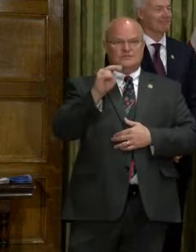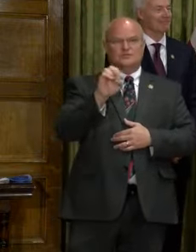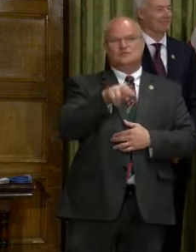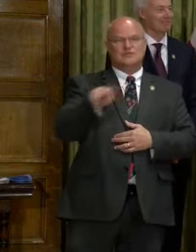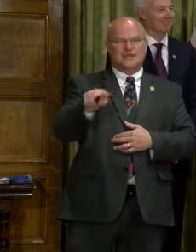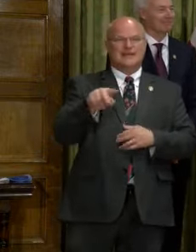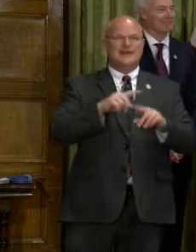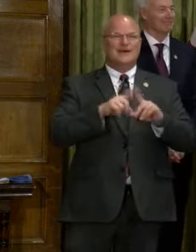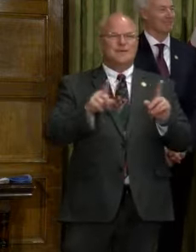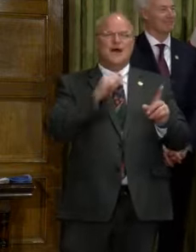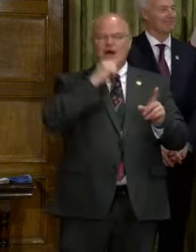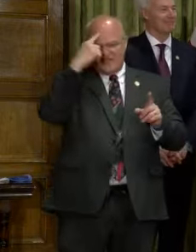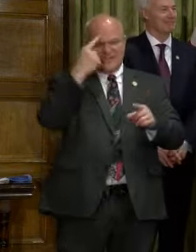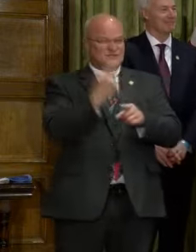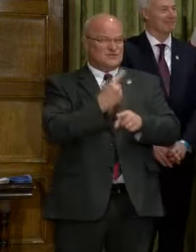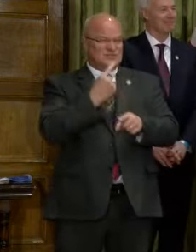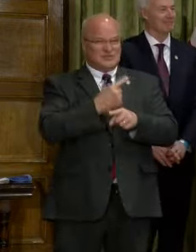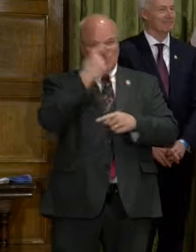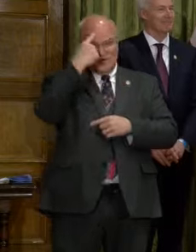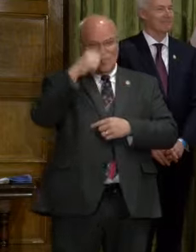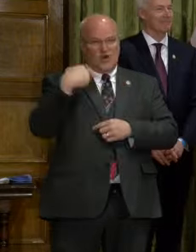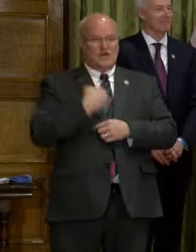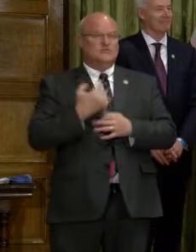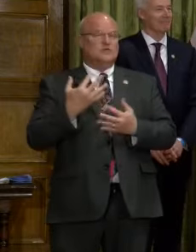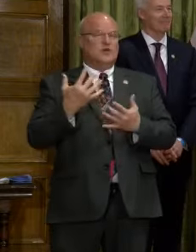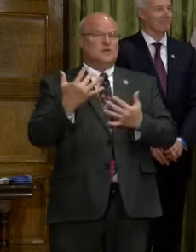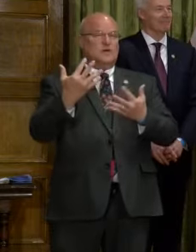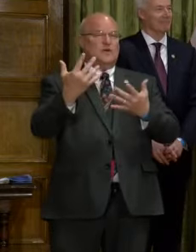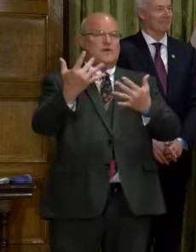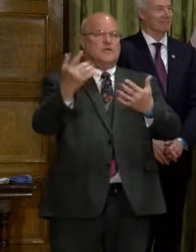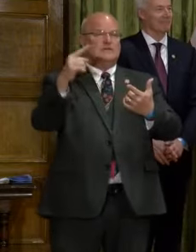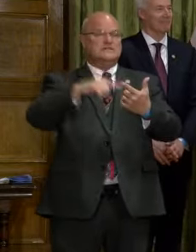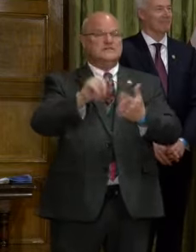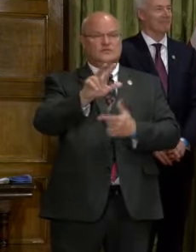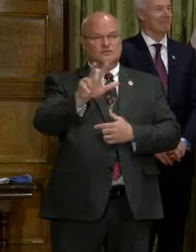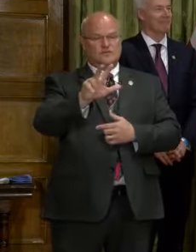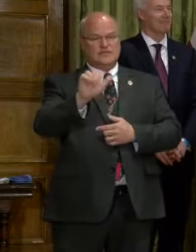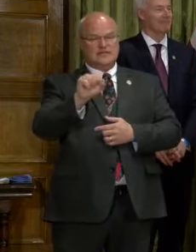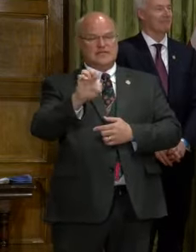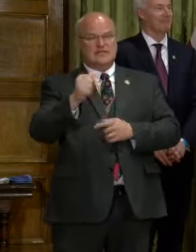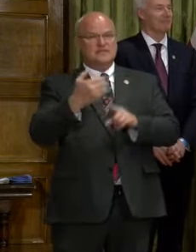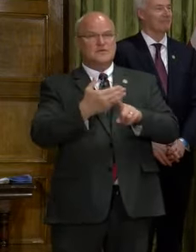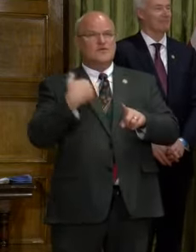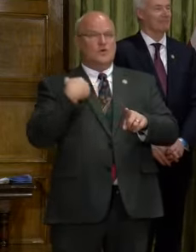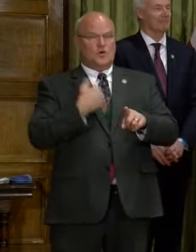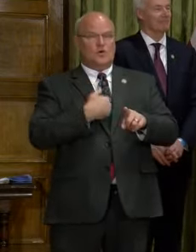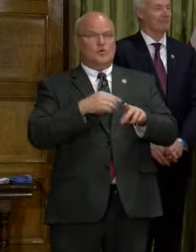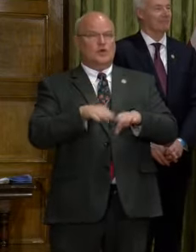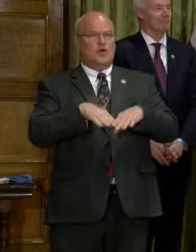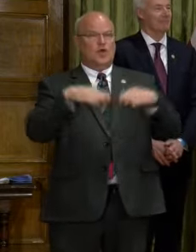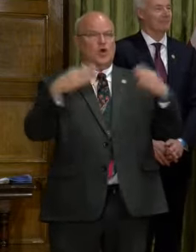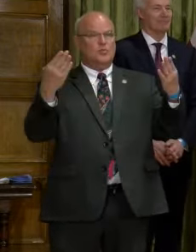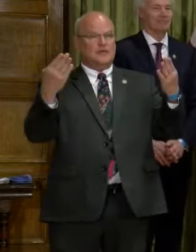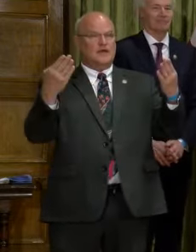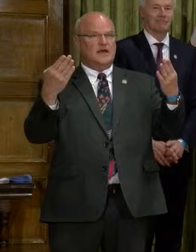22nd, but I don't think it's reasonable for us to wait until we're down to 3 cases before we open